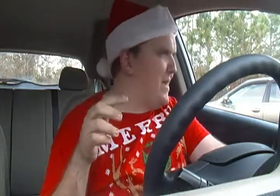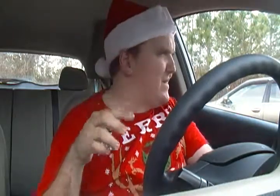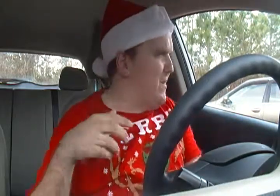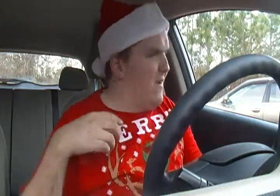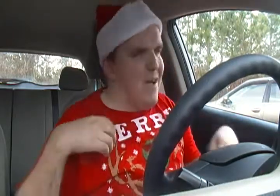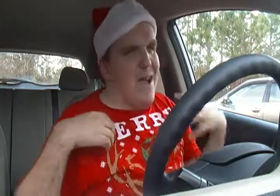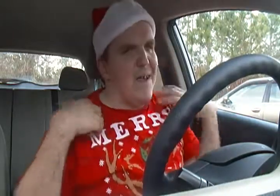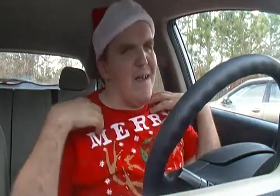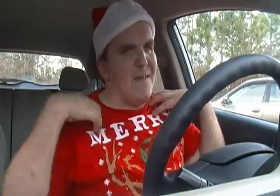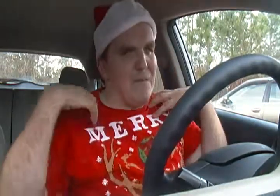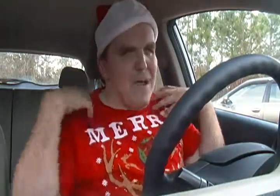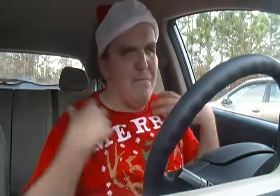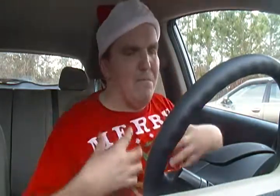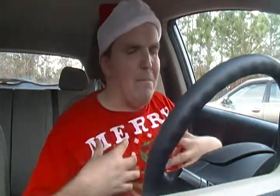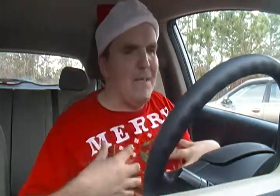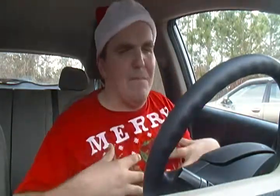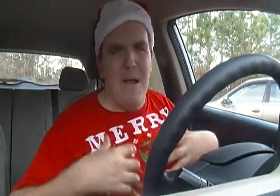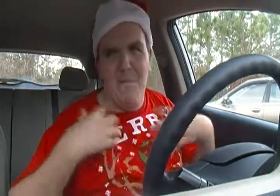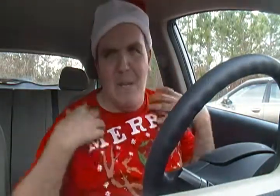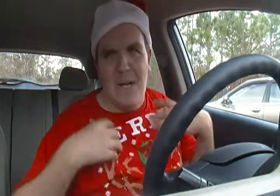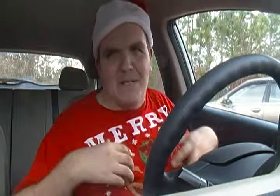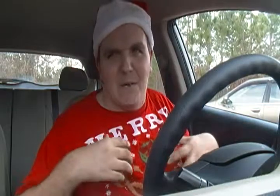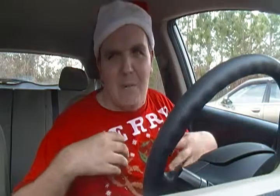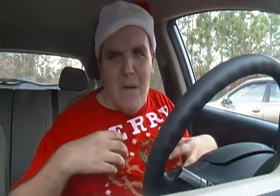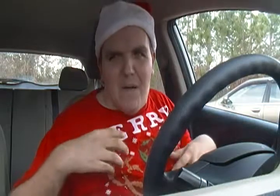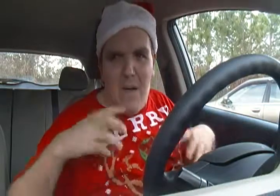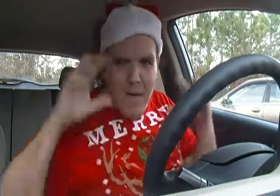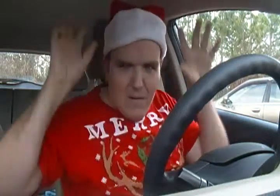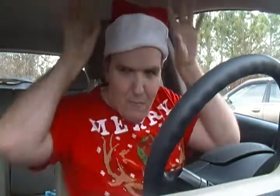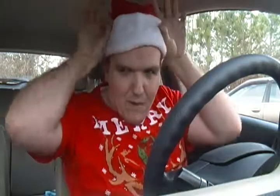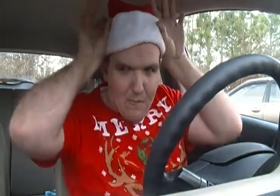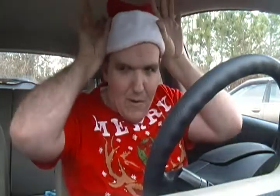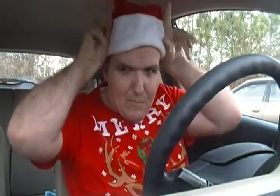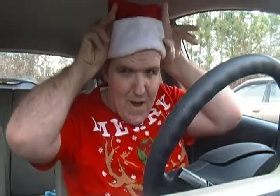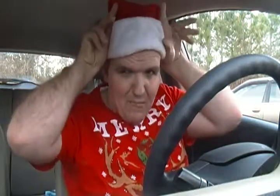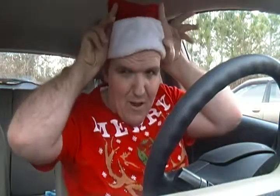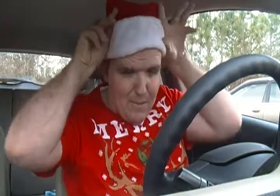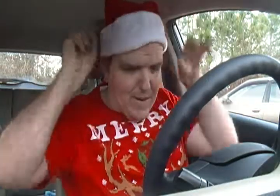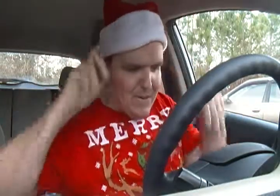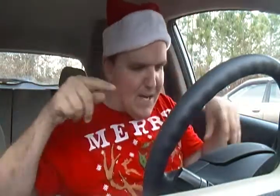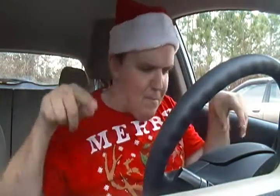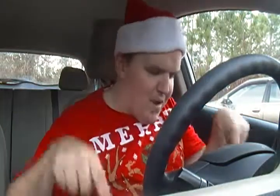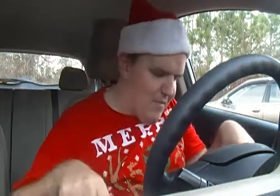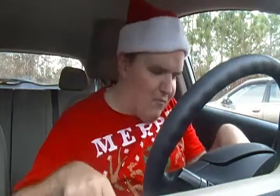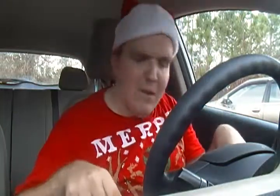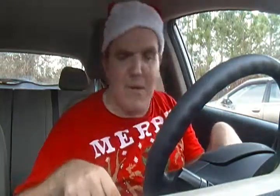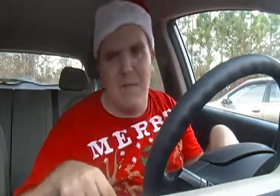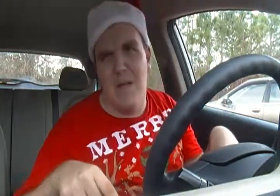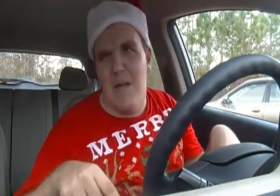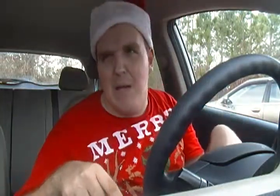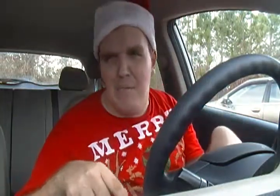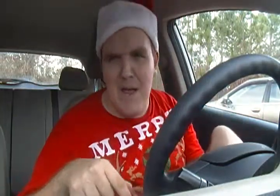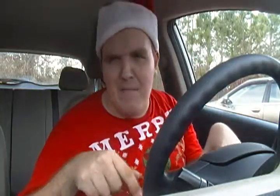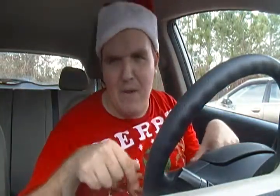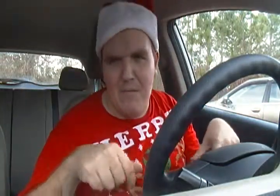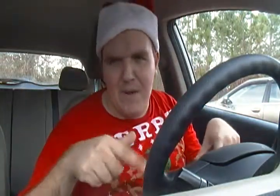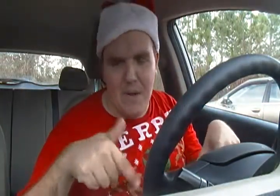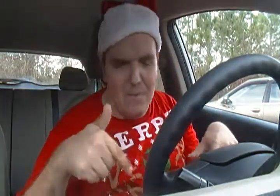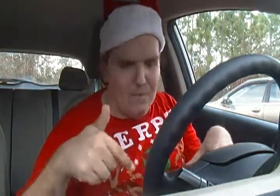the bunny suit and it's a pink it's a pink bunny suit with pink rabbit ears and pink fluffy pink fluffy um